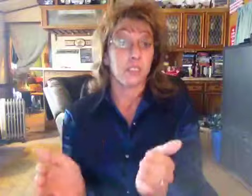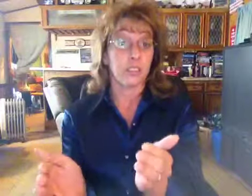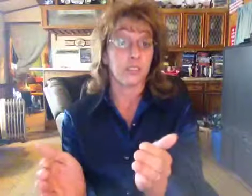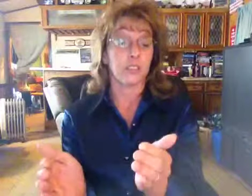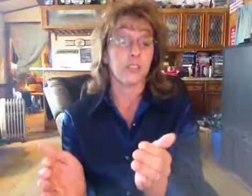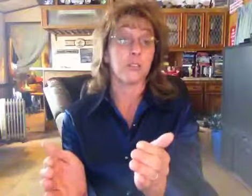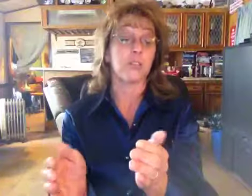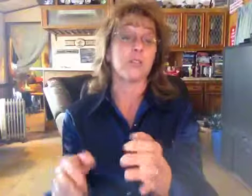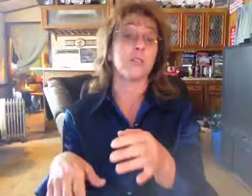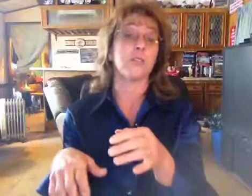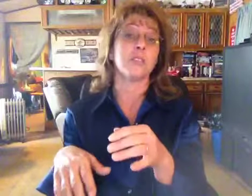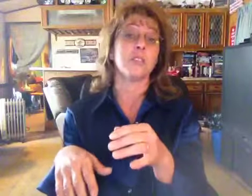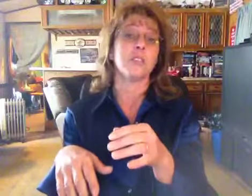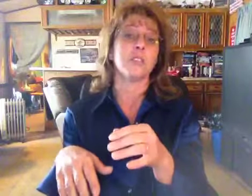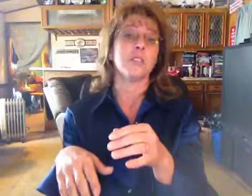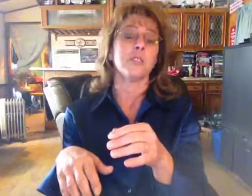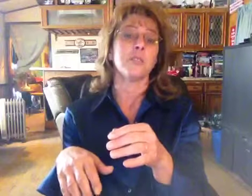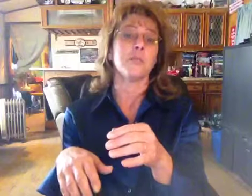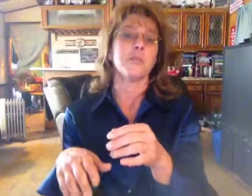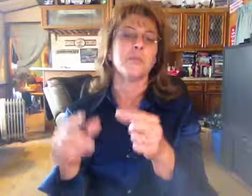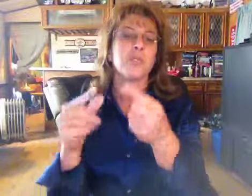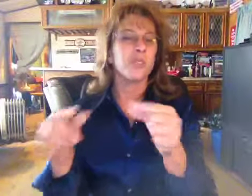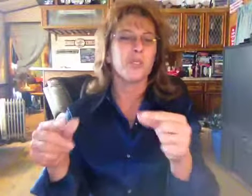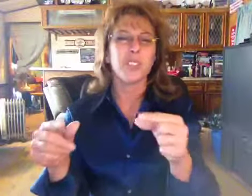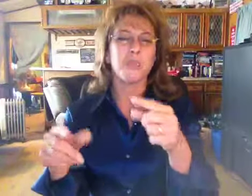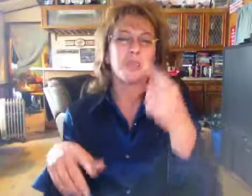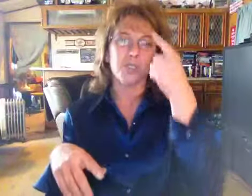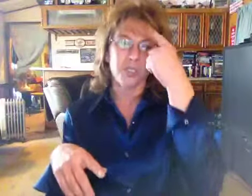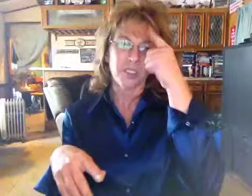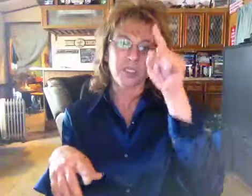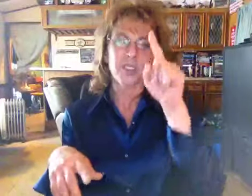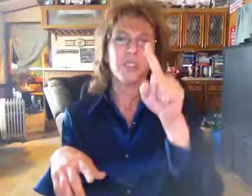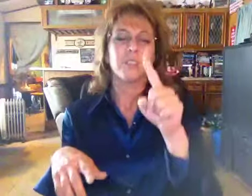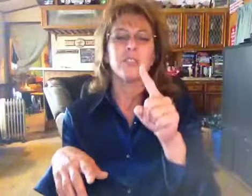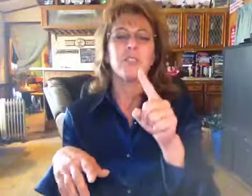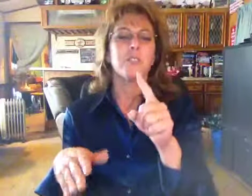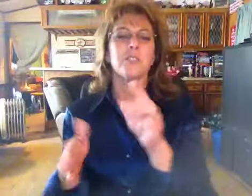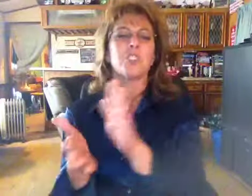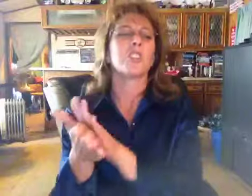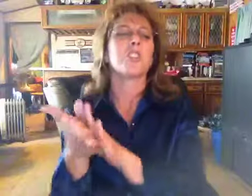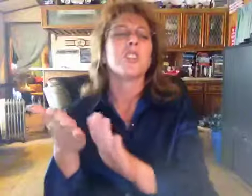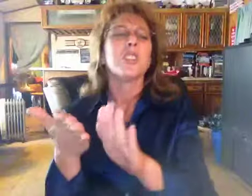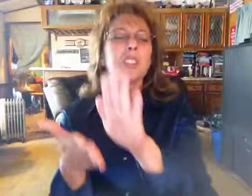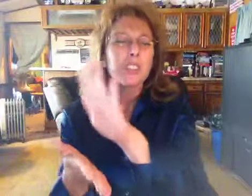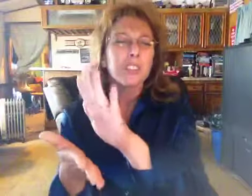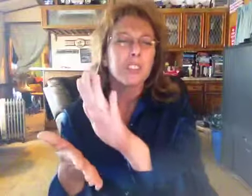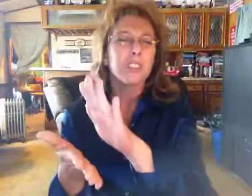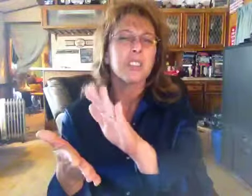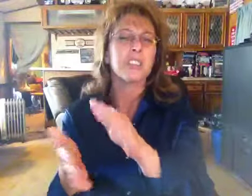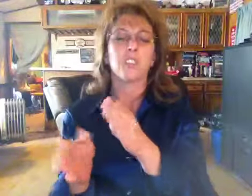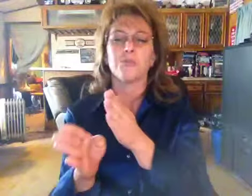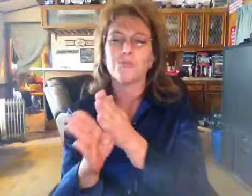talked to said, well, grammar is only for those people that really want to study it. Those people that want to go to college and open up all the books about